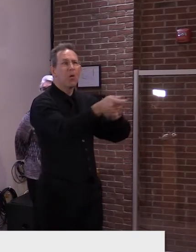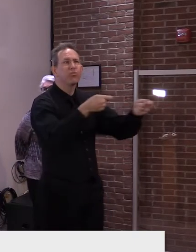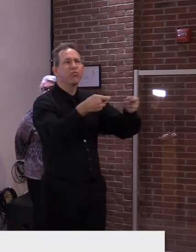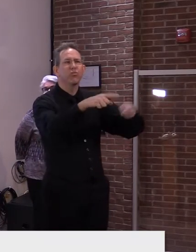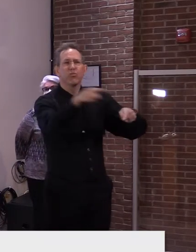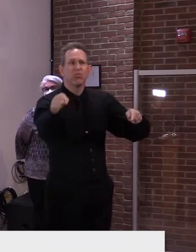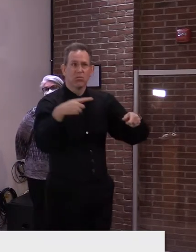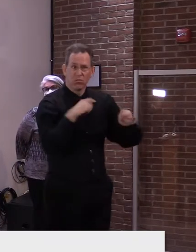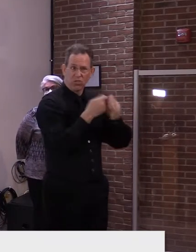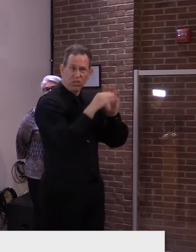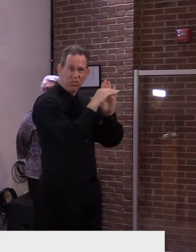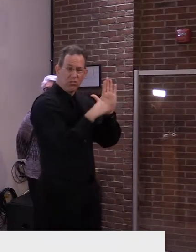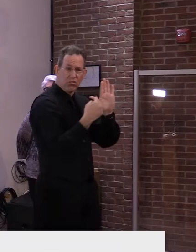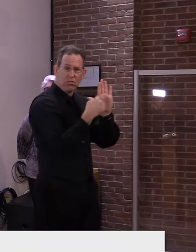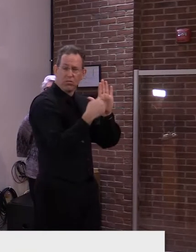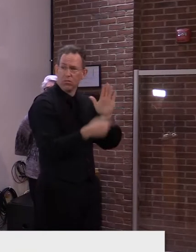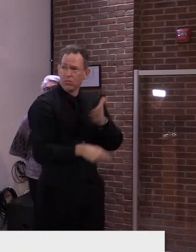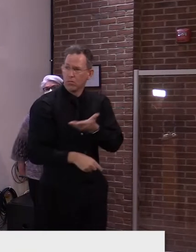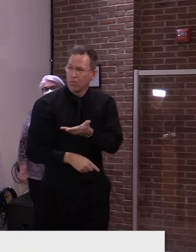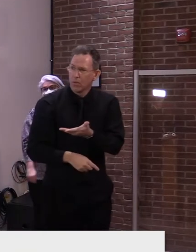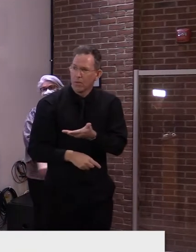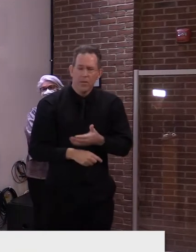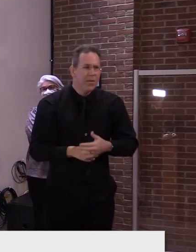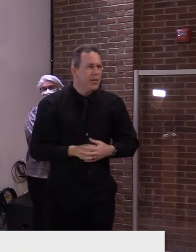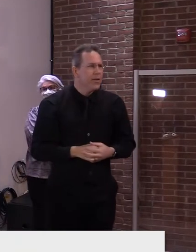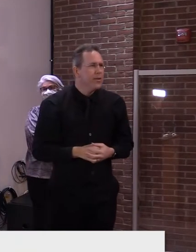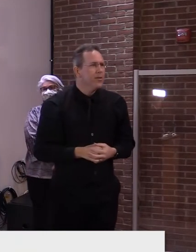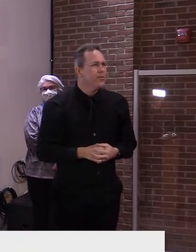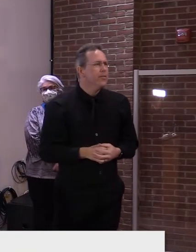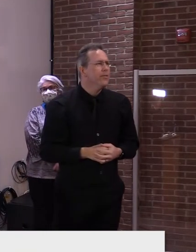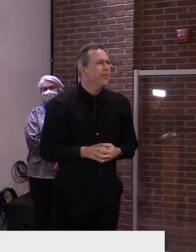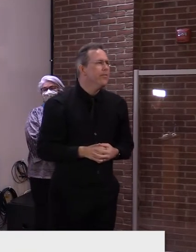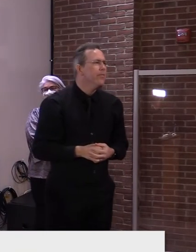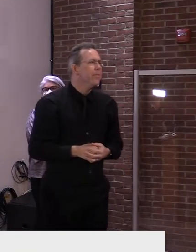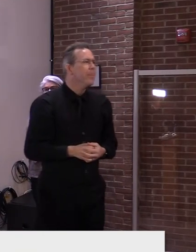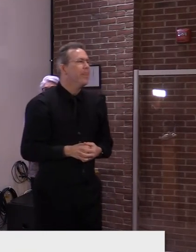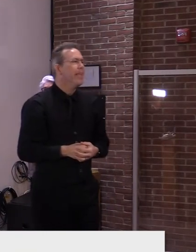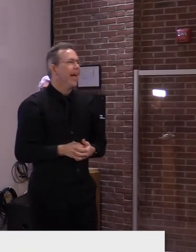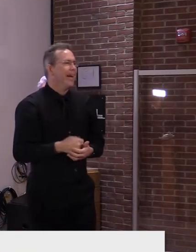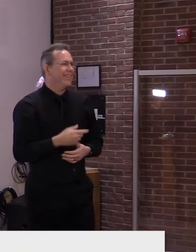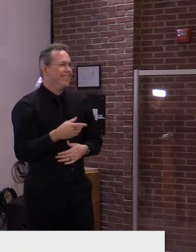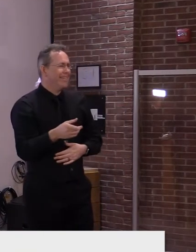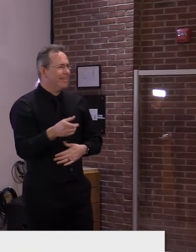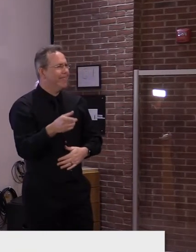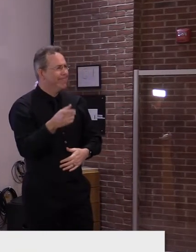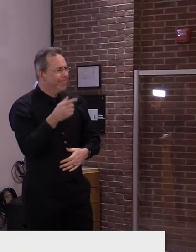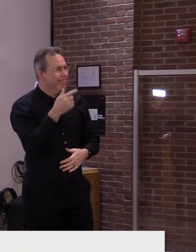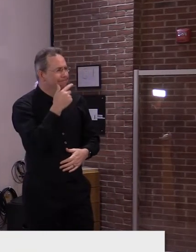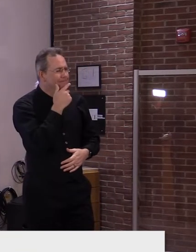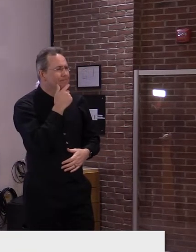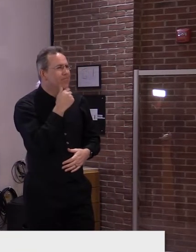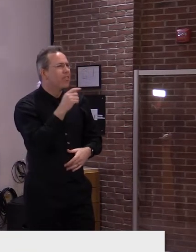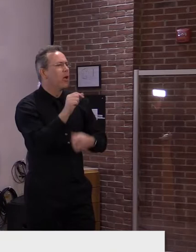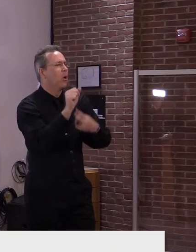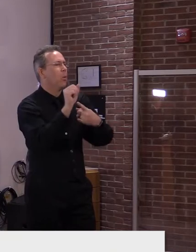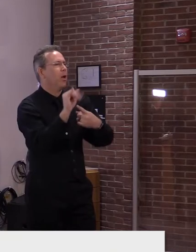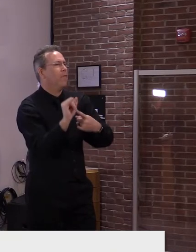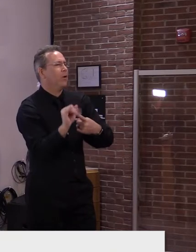I don't have the answer to. I don't know if Secretary Curley does, but something we can contemplate, but nothing